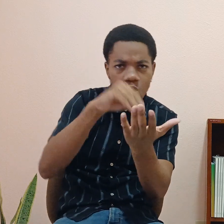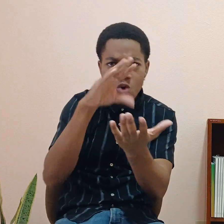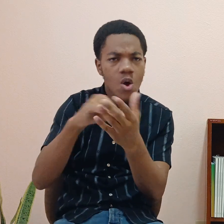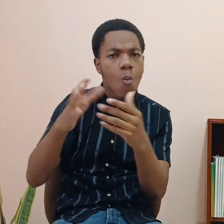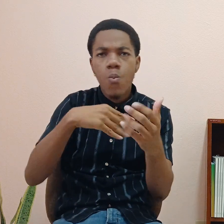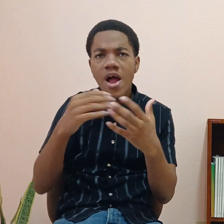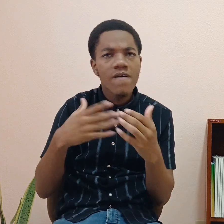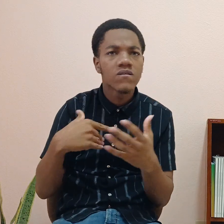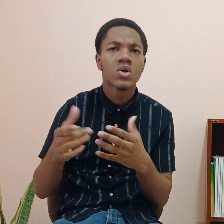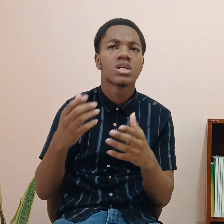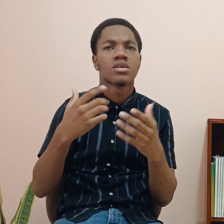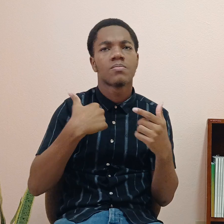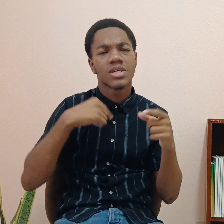them.